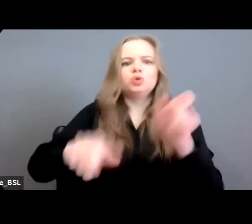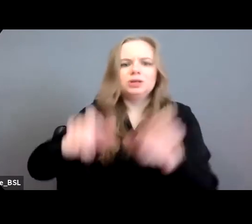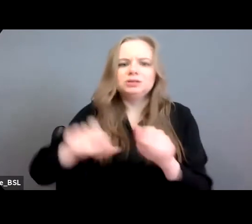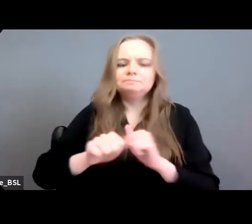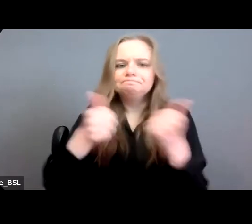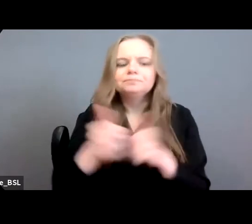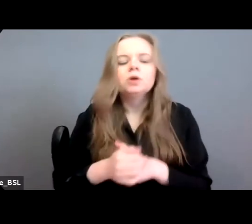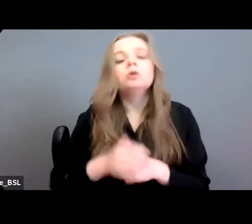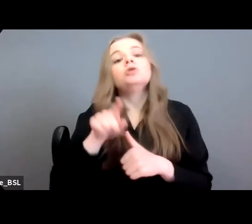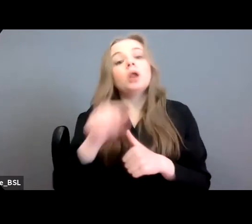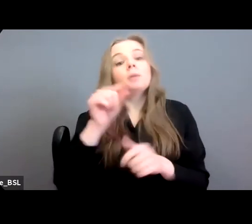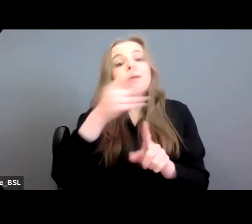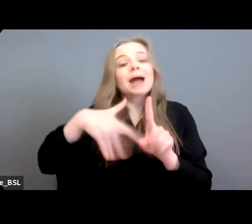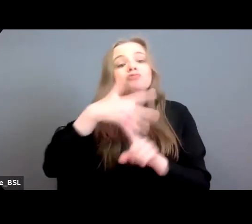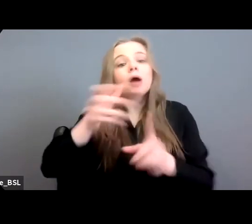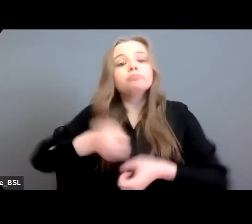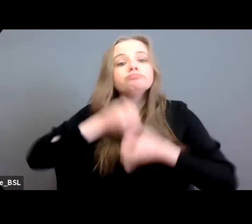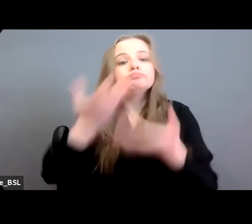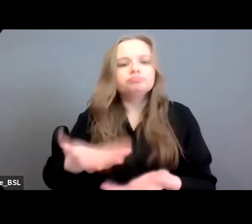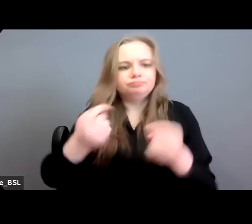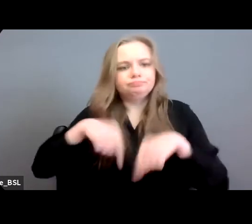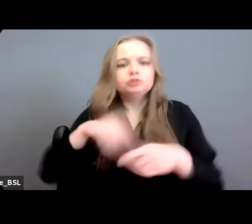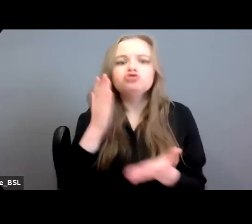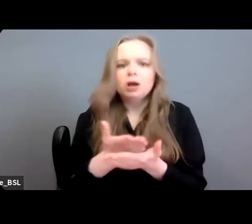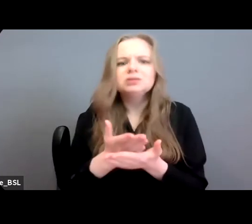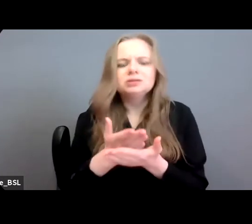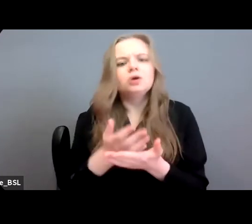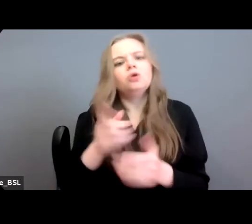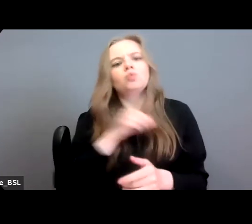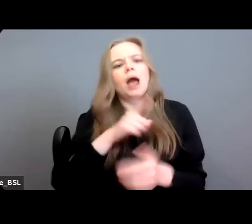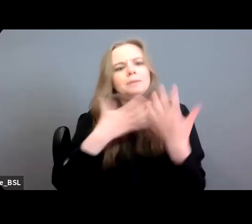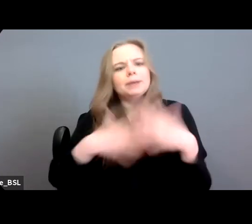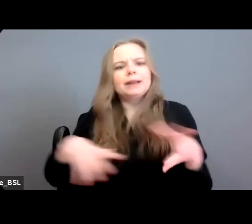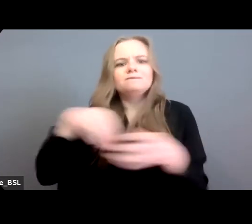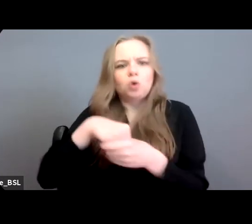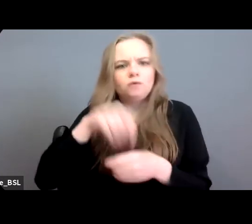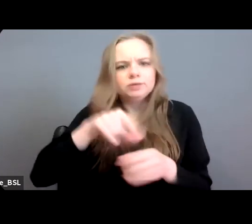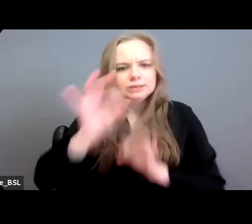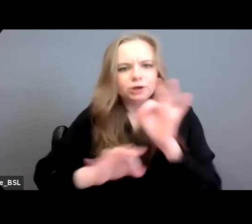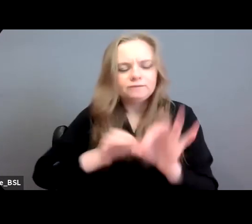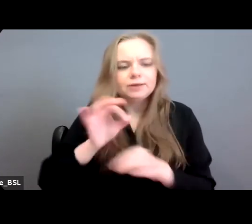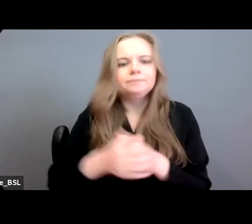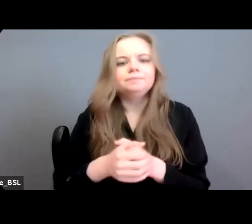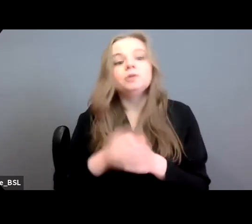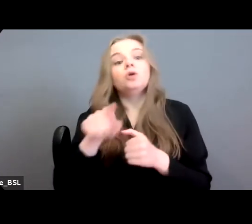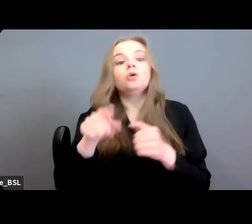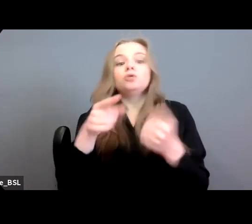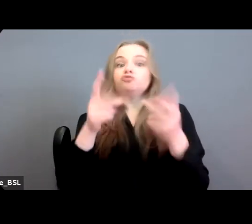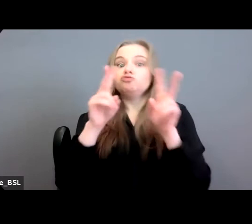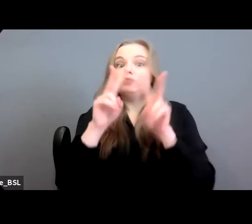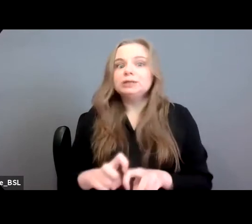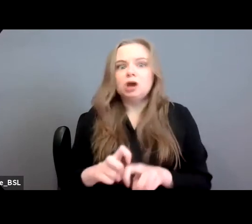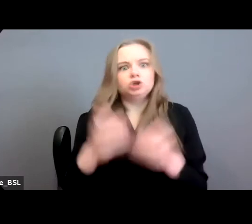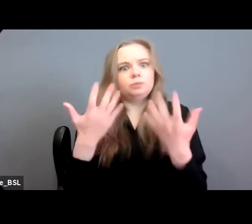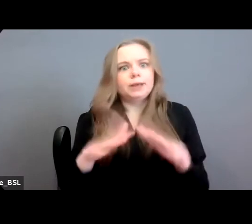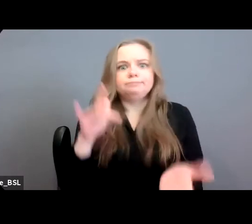to give you a bit of background to the Snowdon Trust and why we commissioned the survey, research actually has been pretty central to us from the